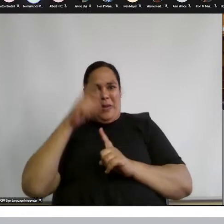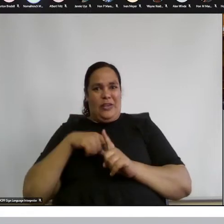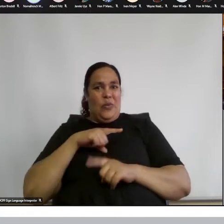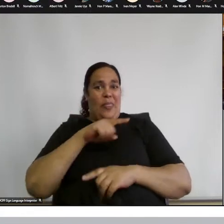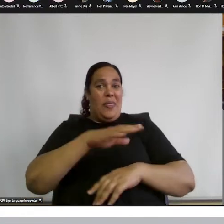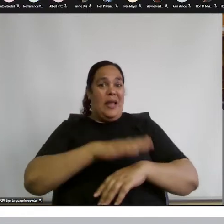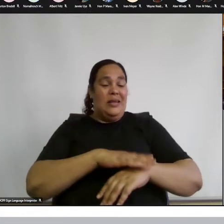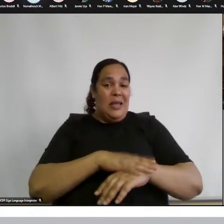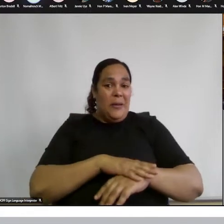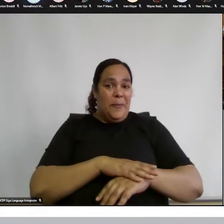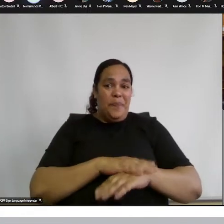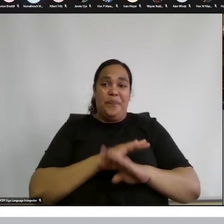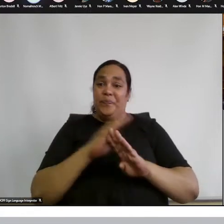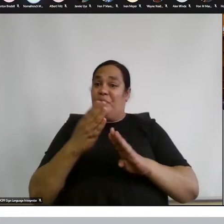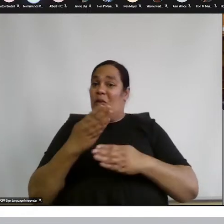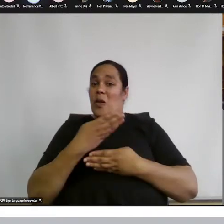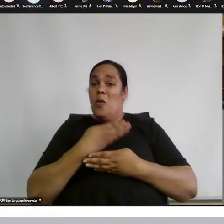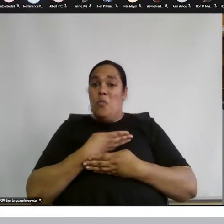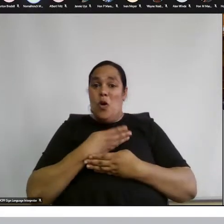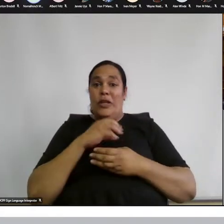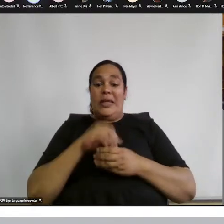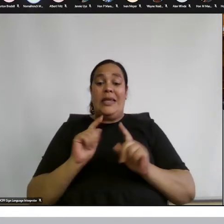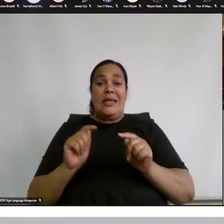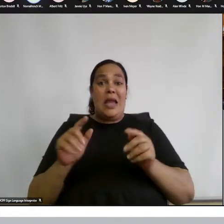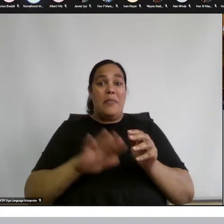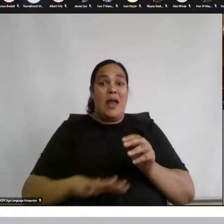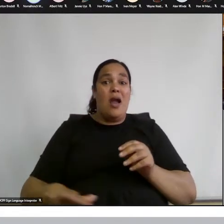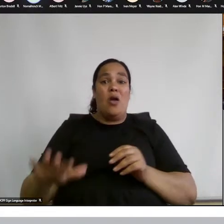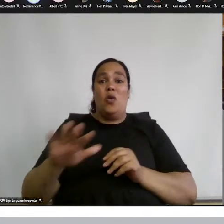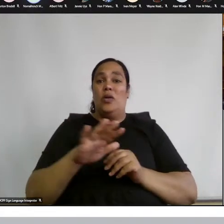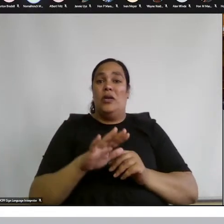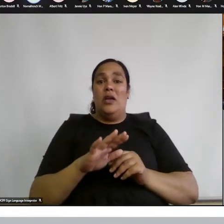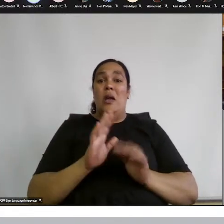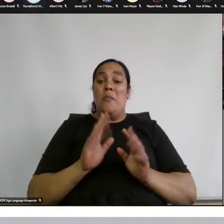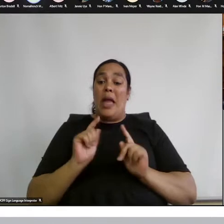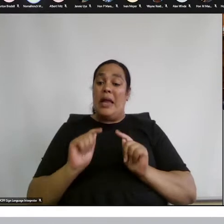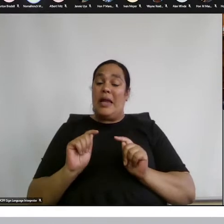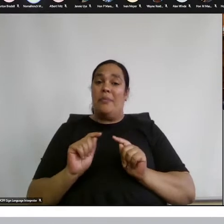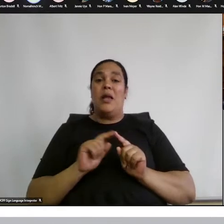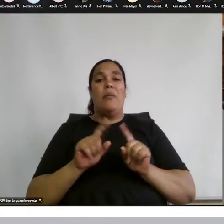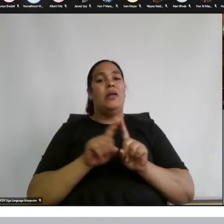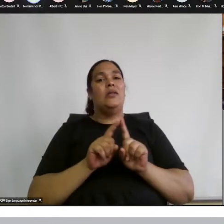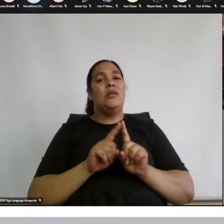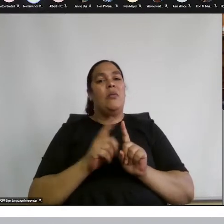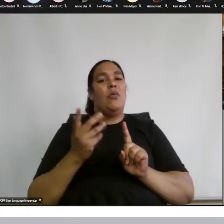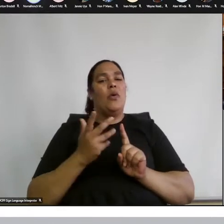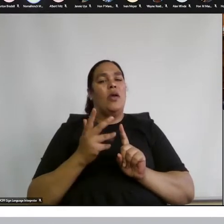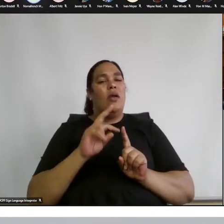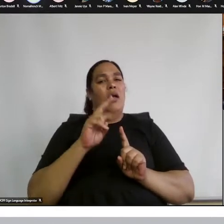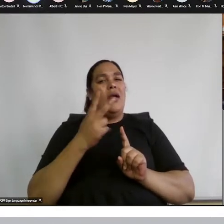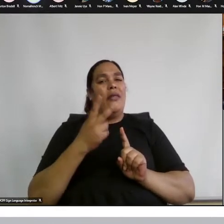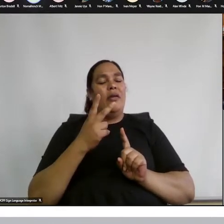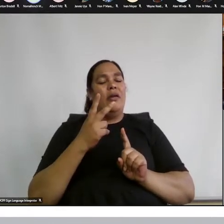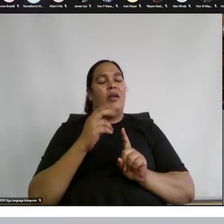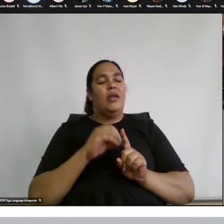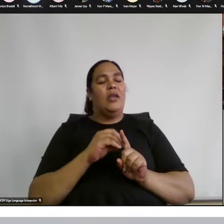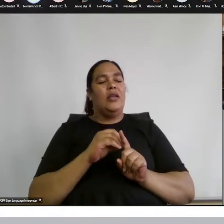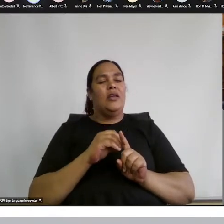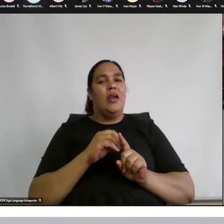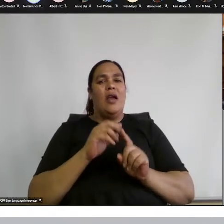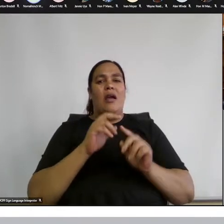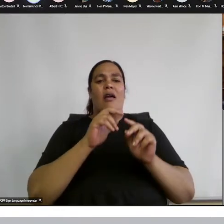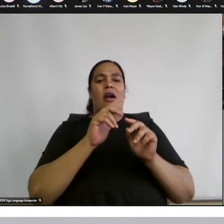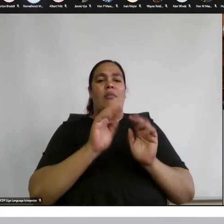time, nobody in the Cape, not only in the Capes, but also in the coastal